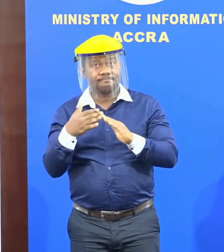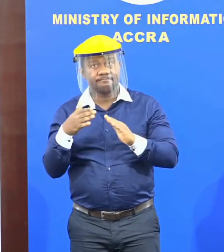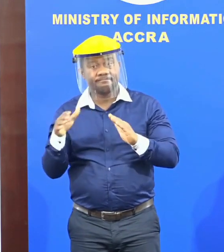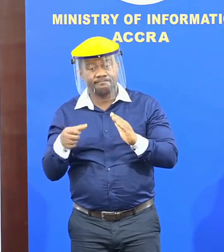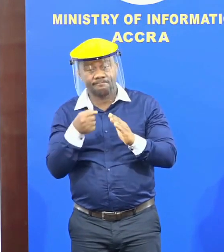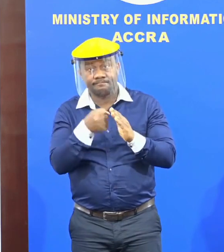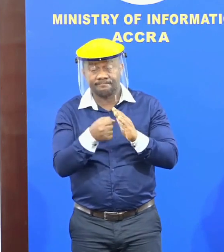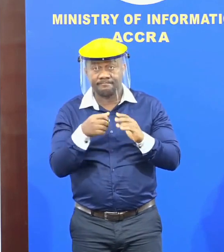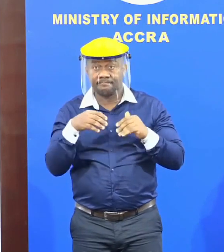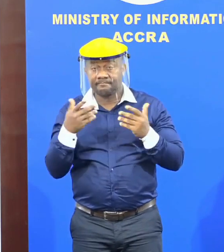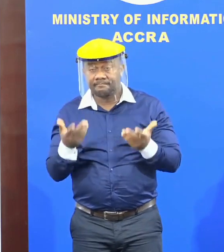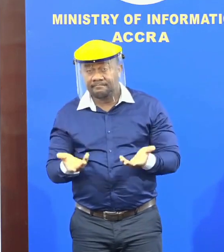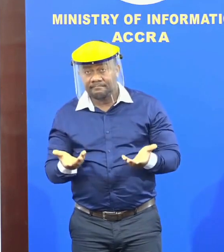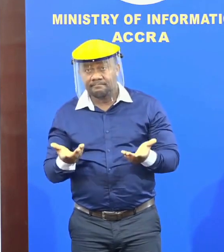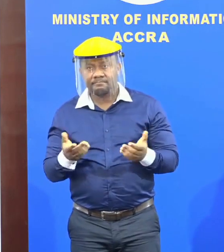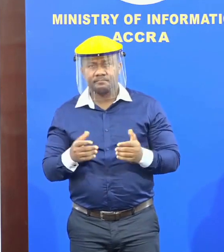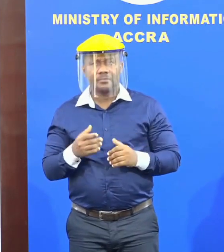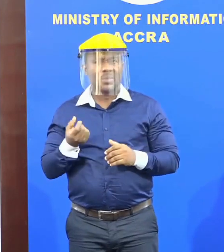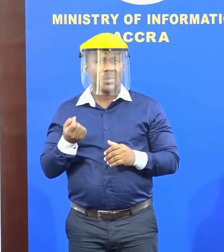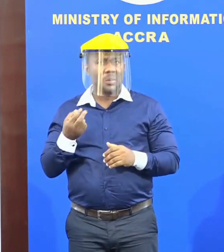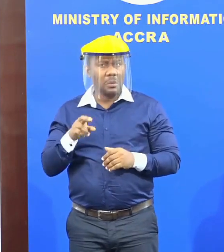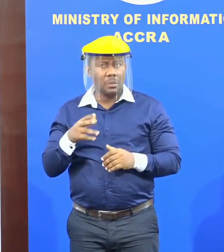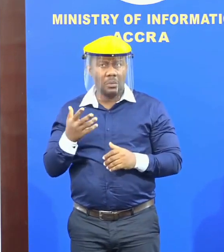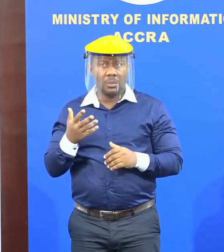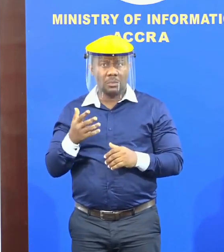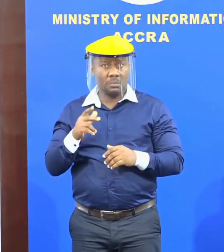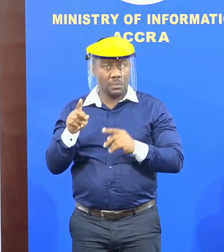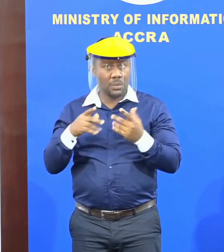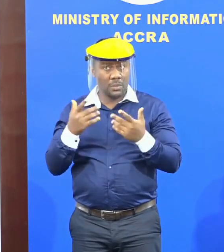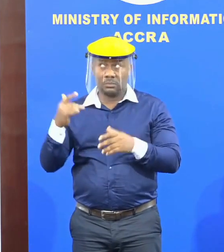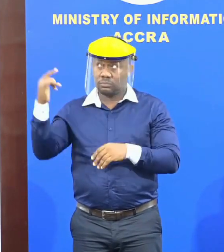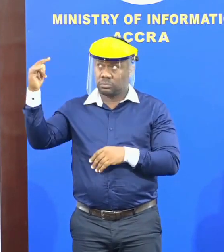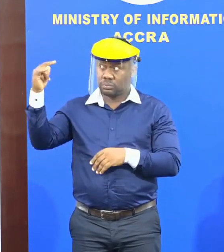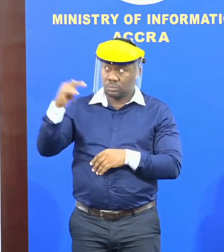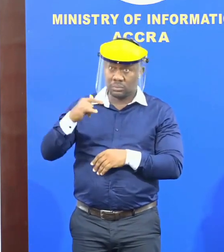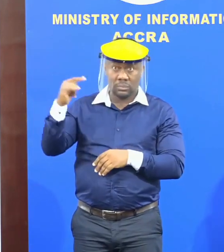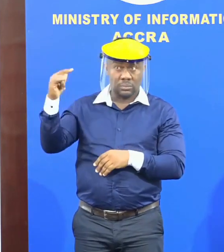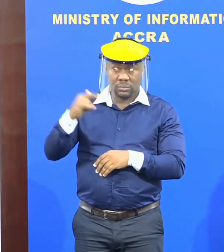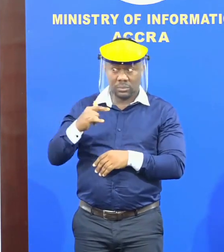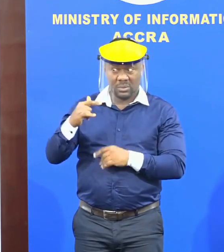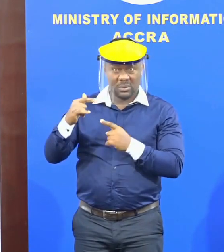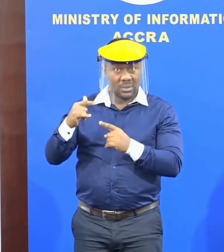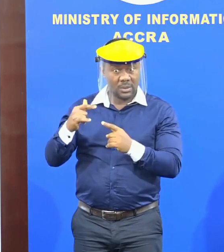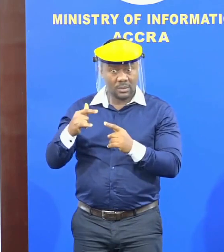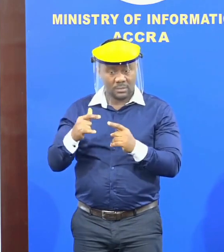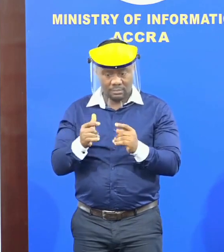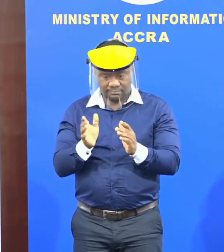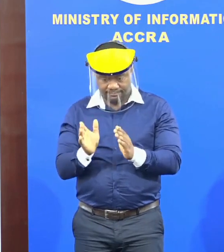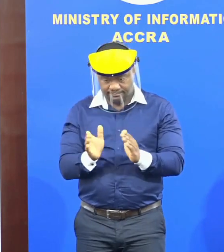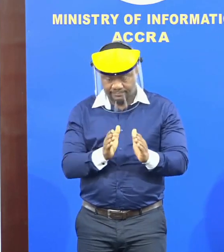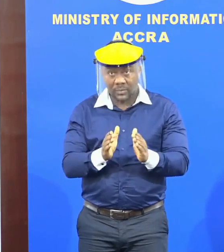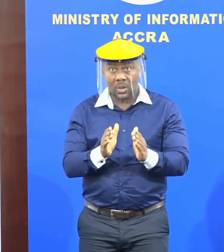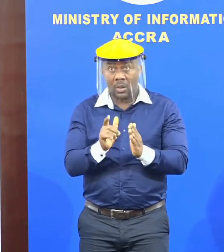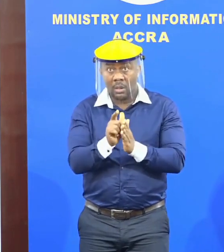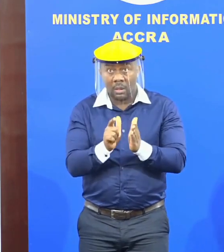the sanctions for airlines that flout these